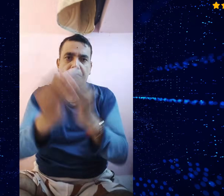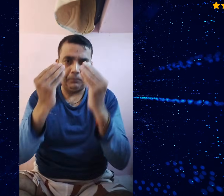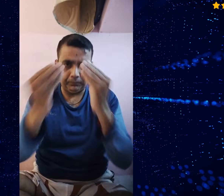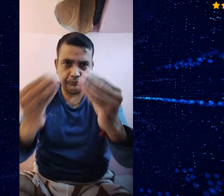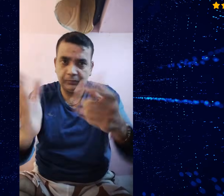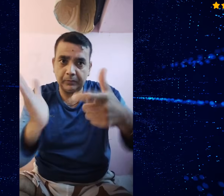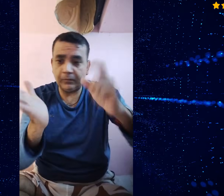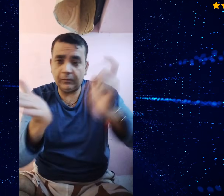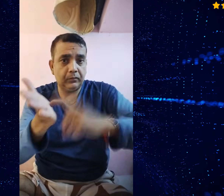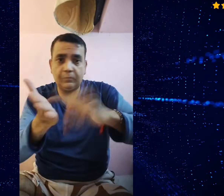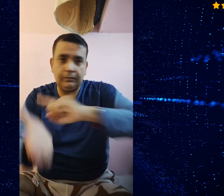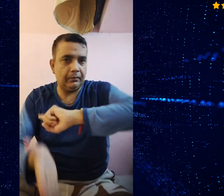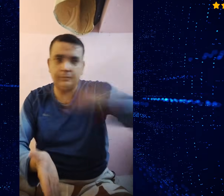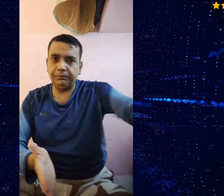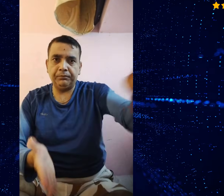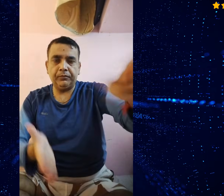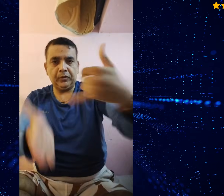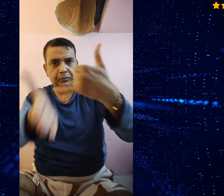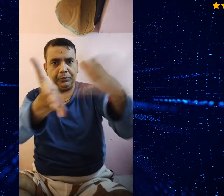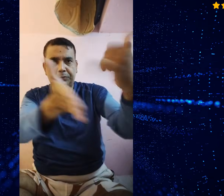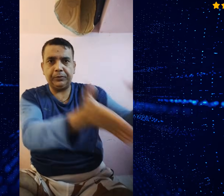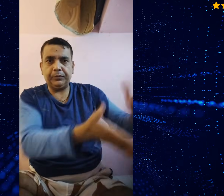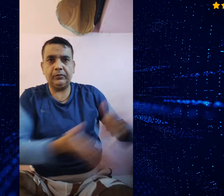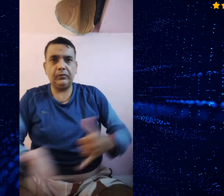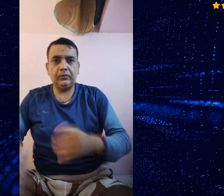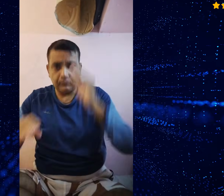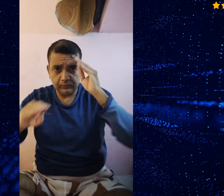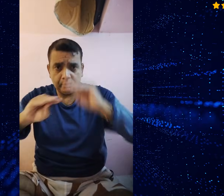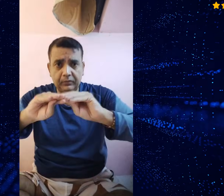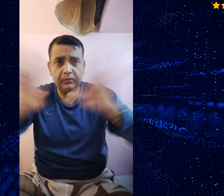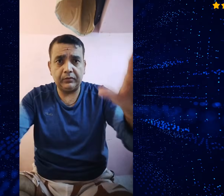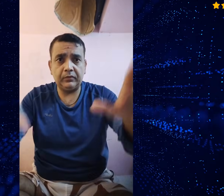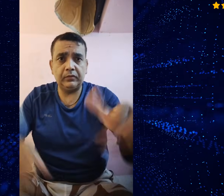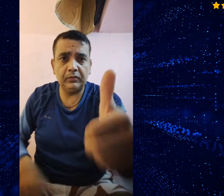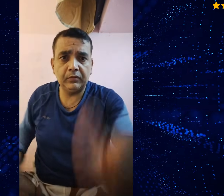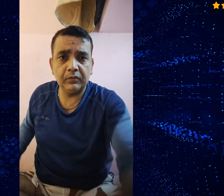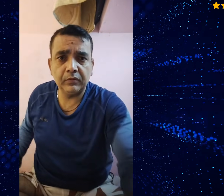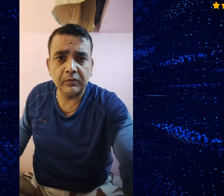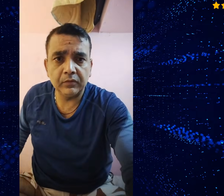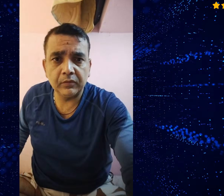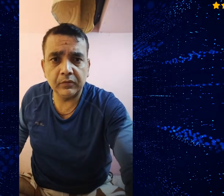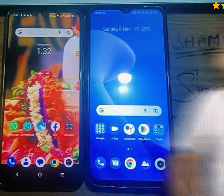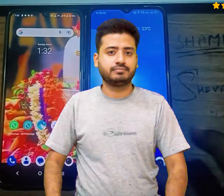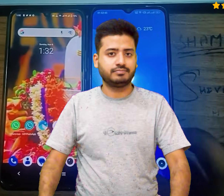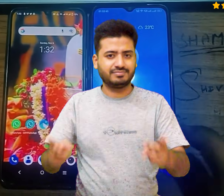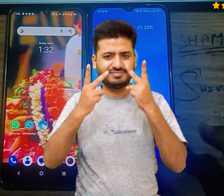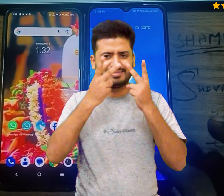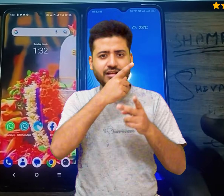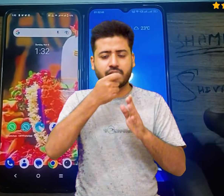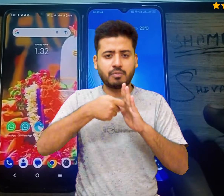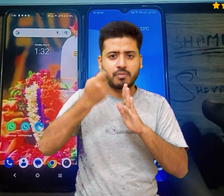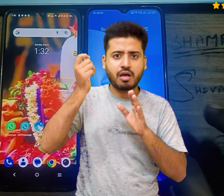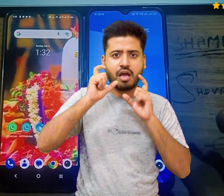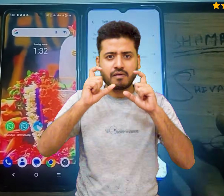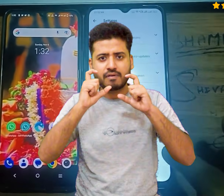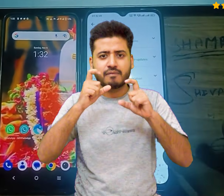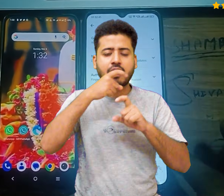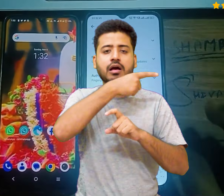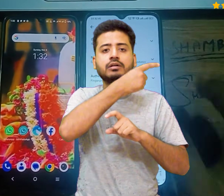two-factor authentication codes sent via SMS. How does SIM swapping threaten your smartphone and privacy? SIM swapping